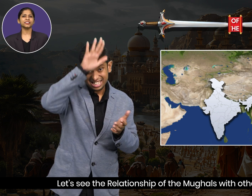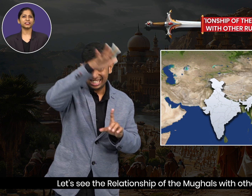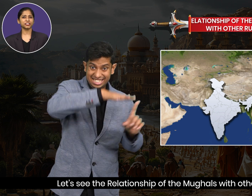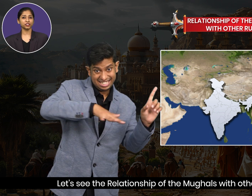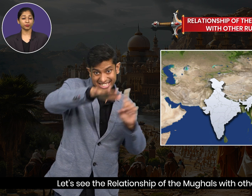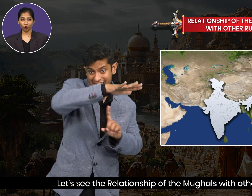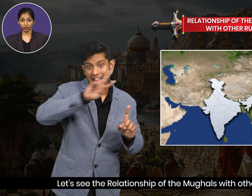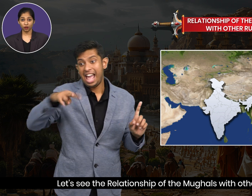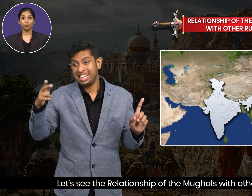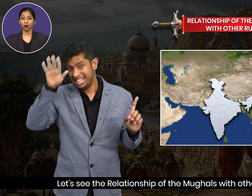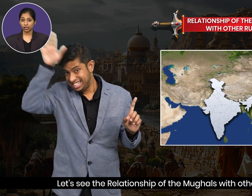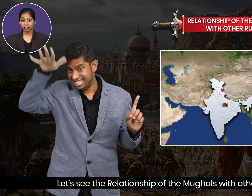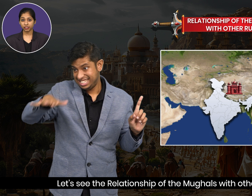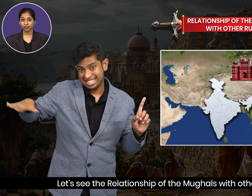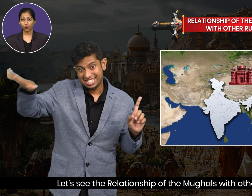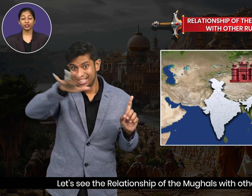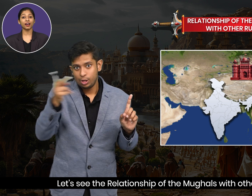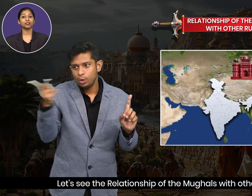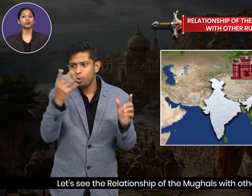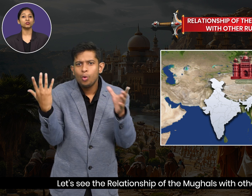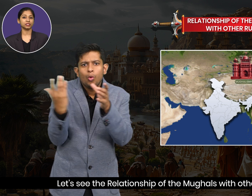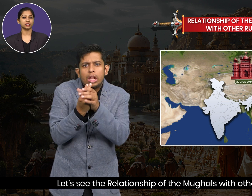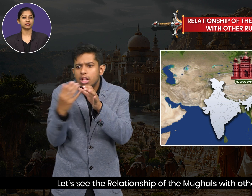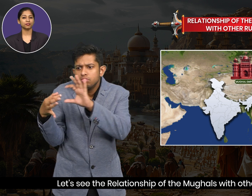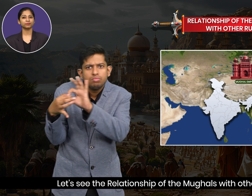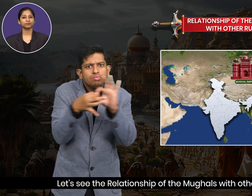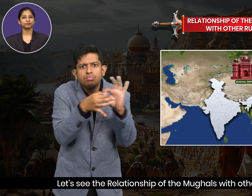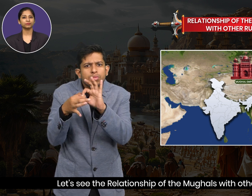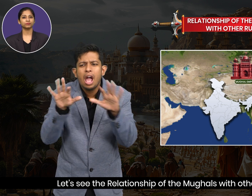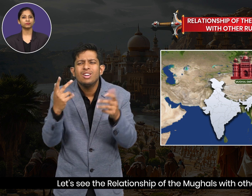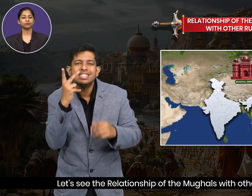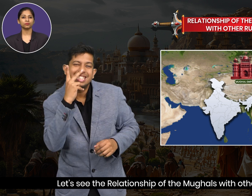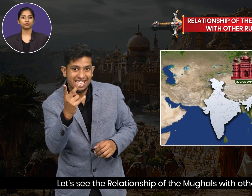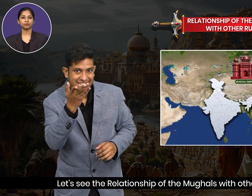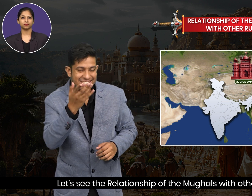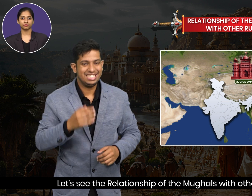Let's see the relationship of the Mughals with other rulers.